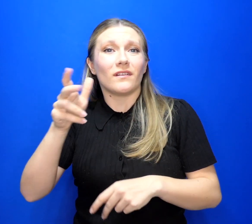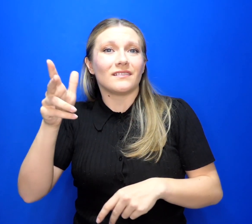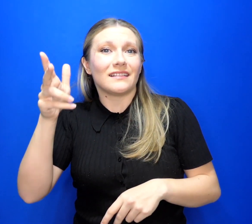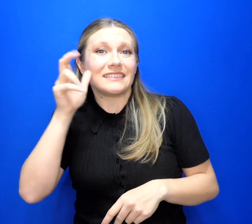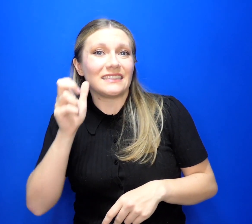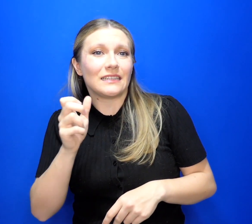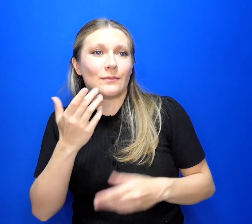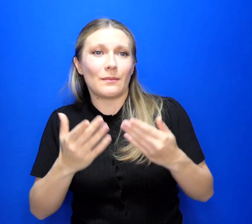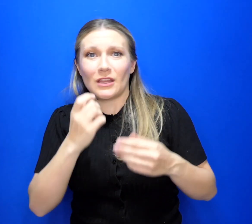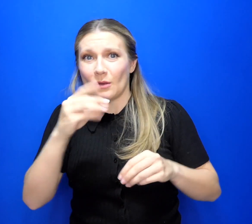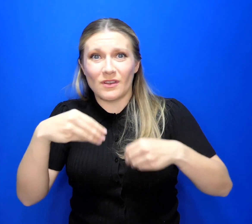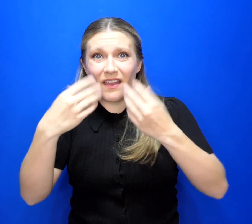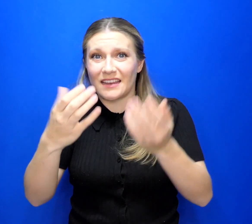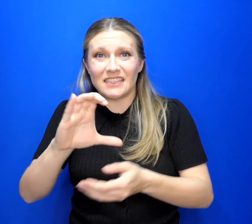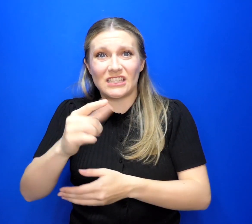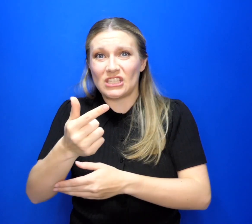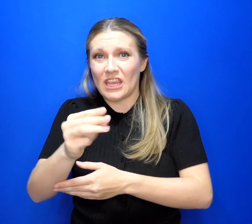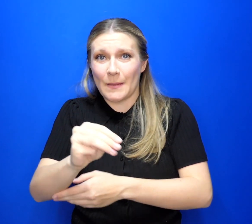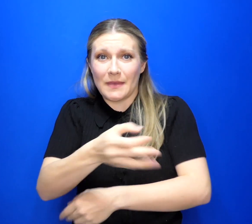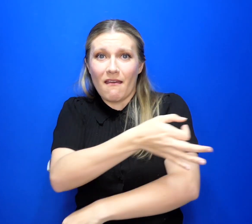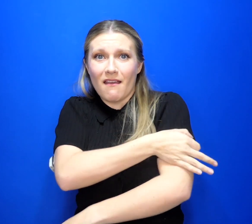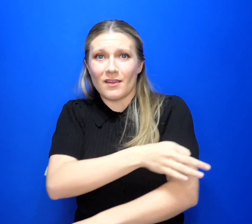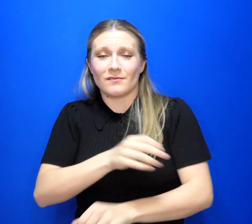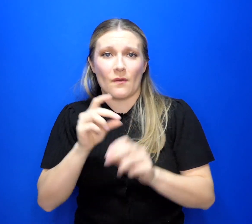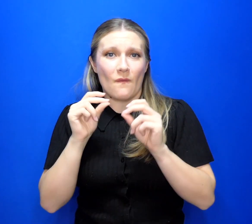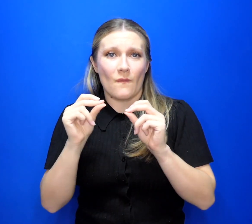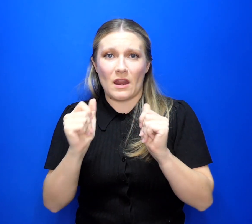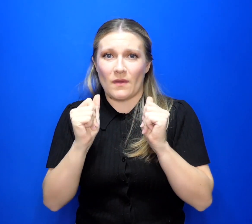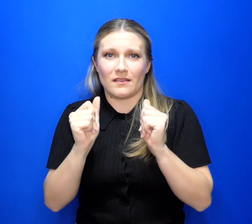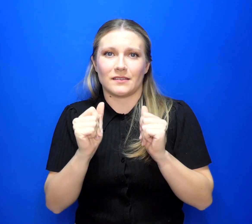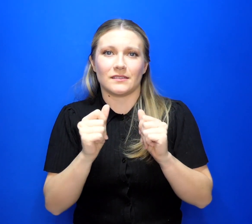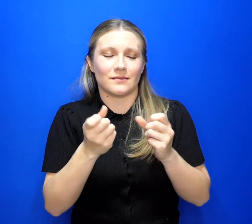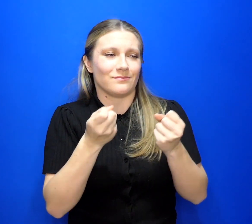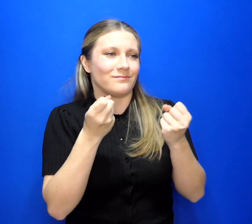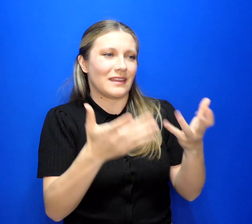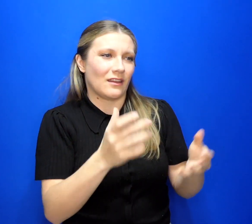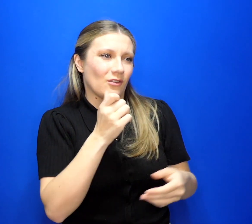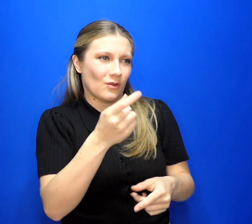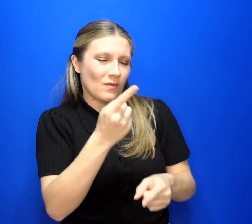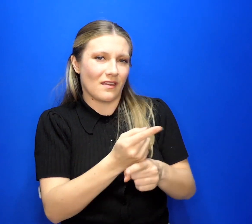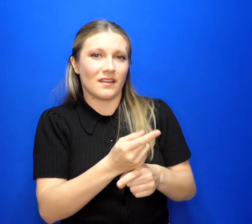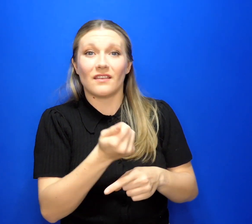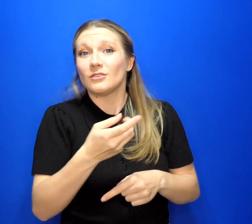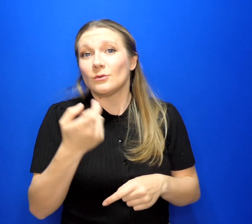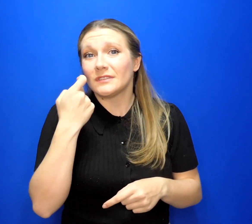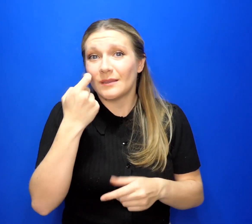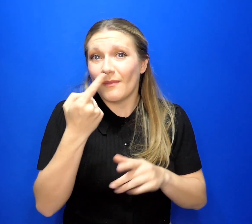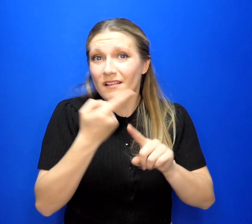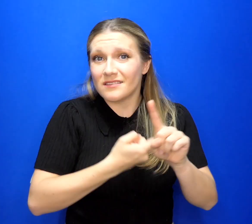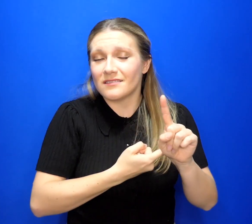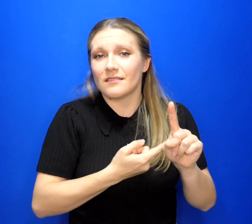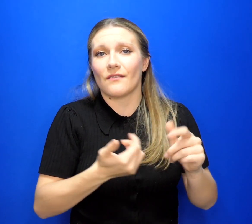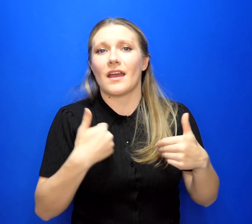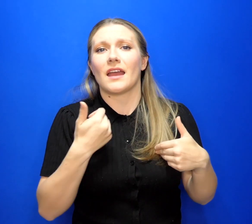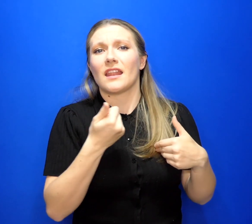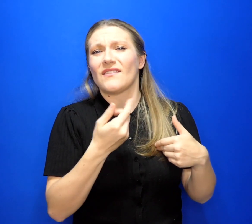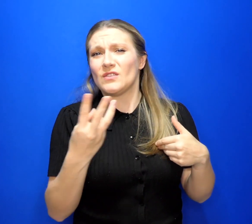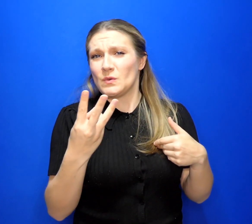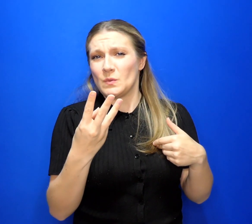a CGM right away either. Many of them are not. I've had in the past couple of months, I've had a handful of